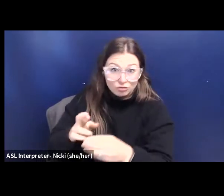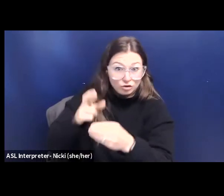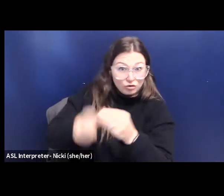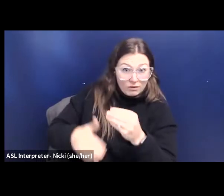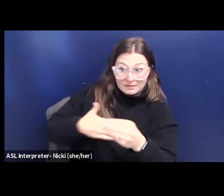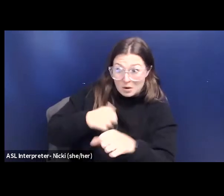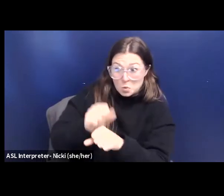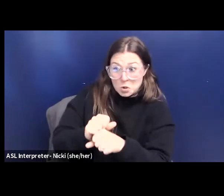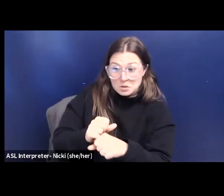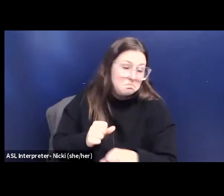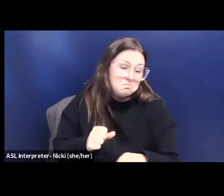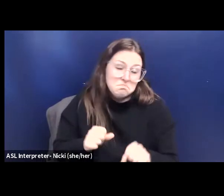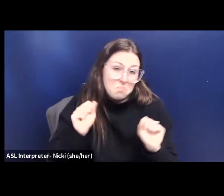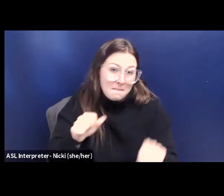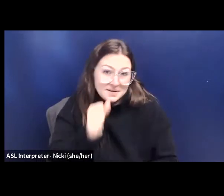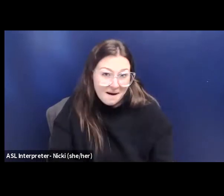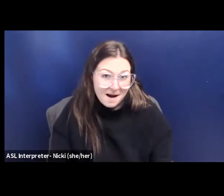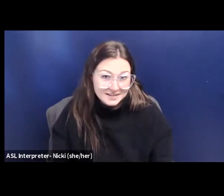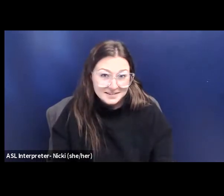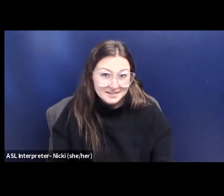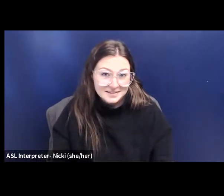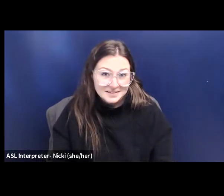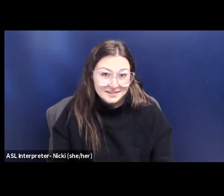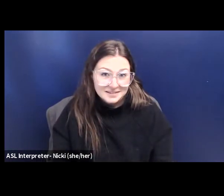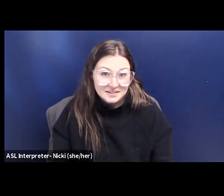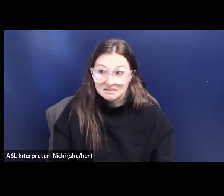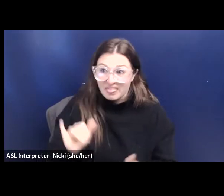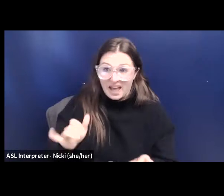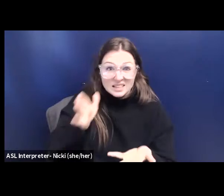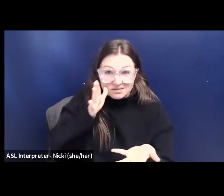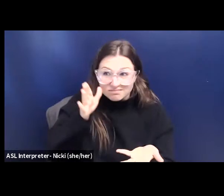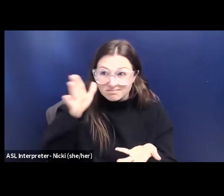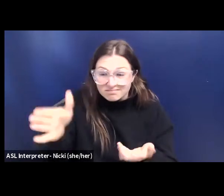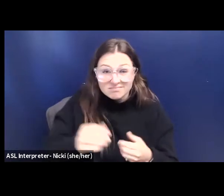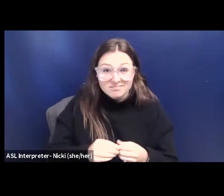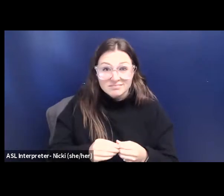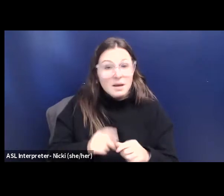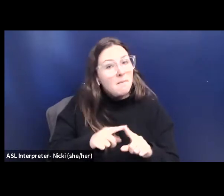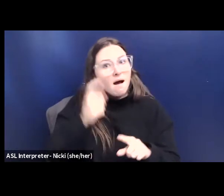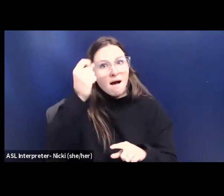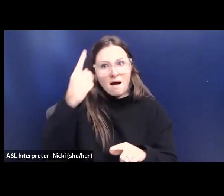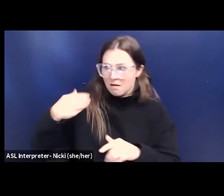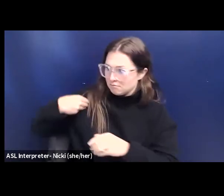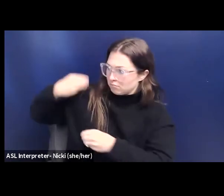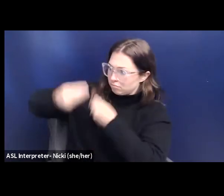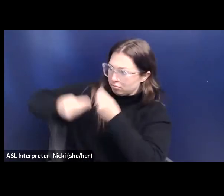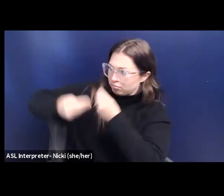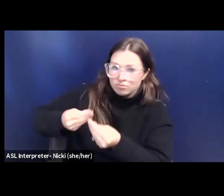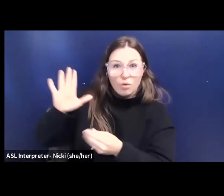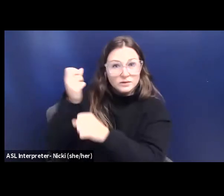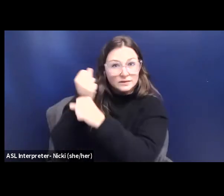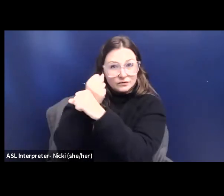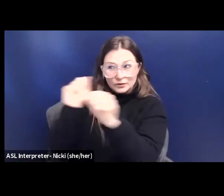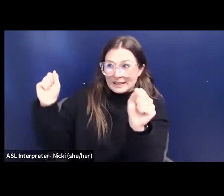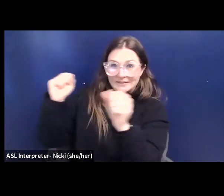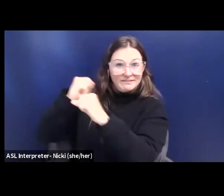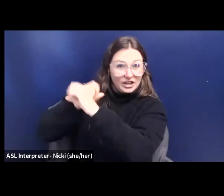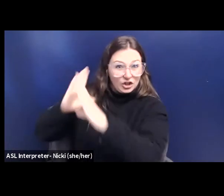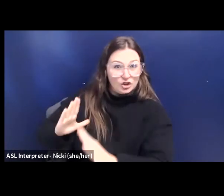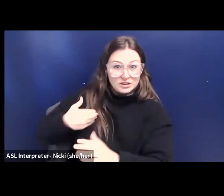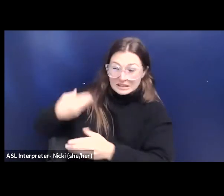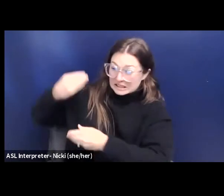understanding our work as part of a long legacy of freedom fighters has been really important for me to right size